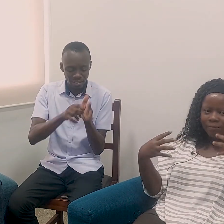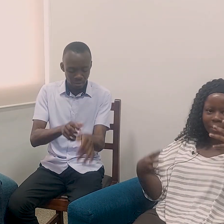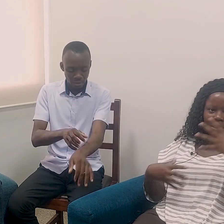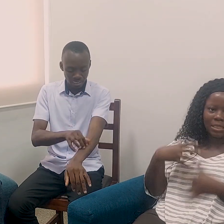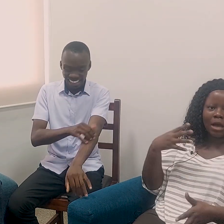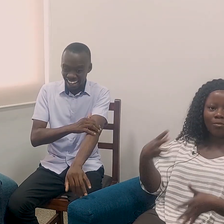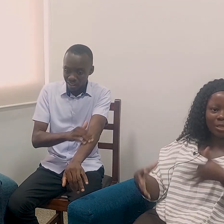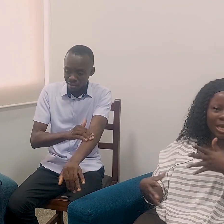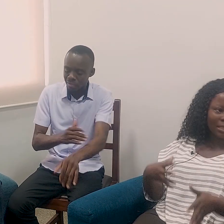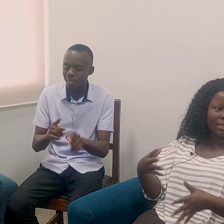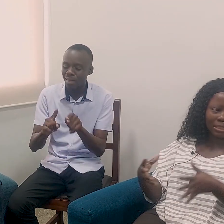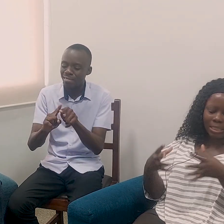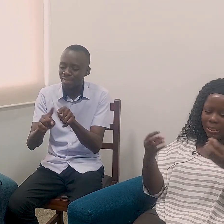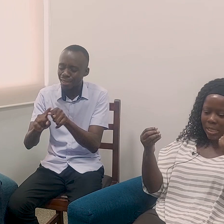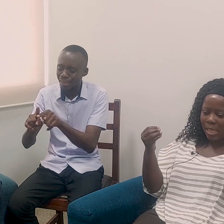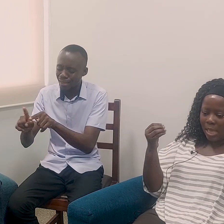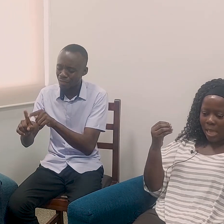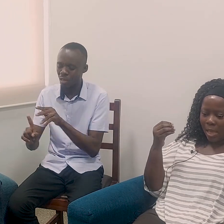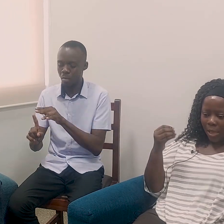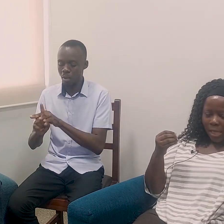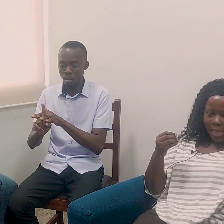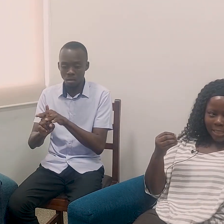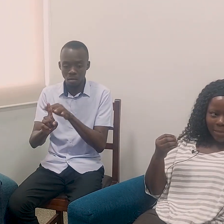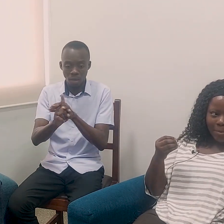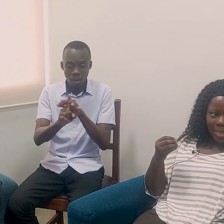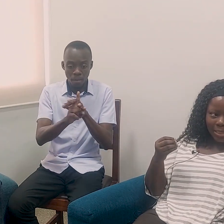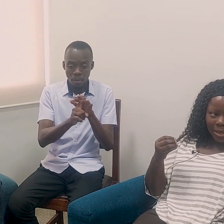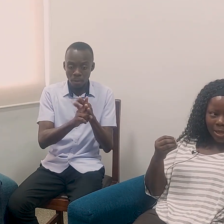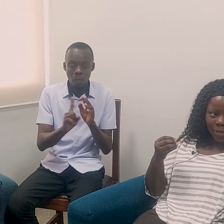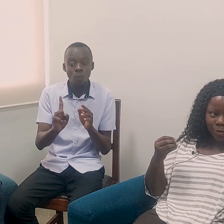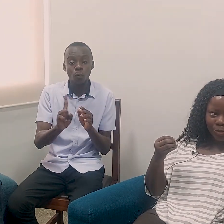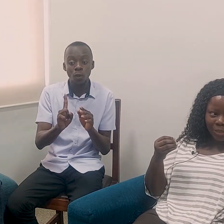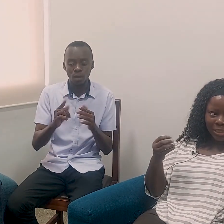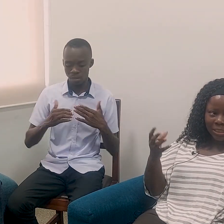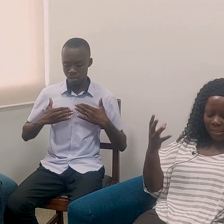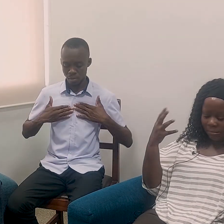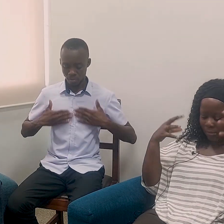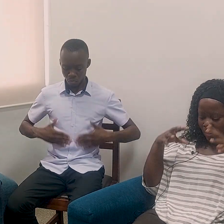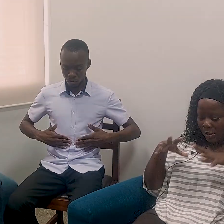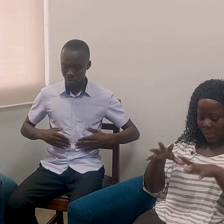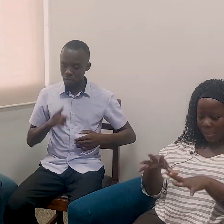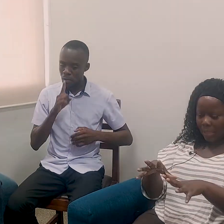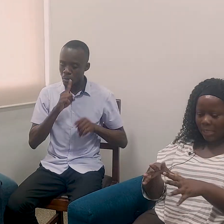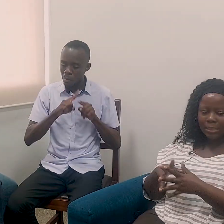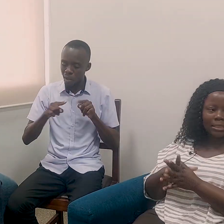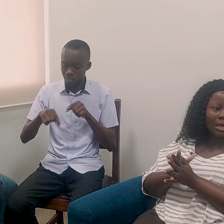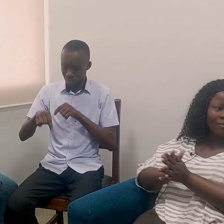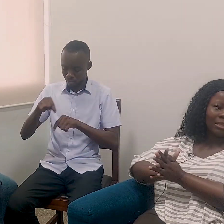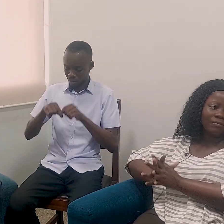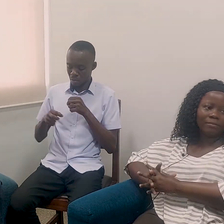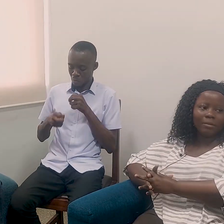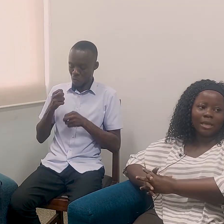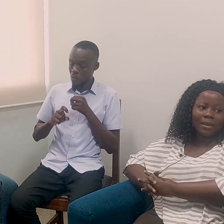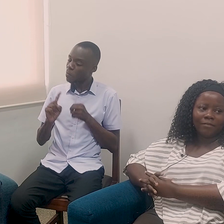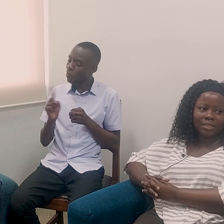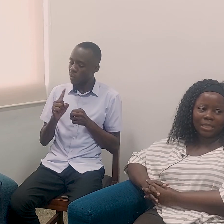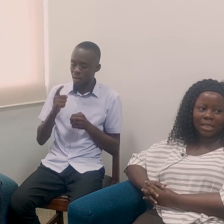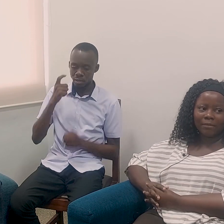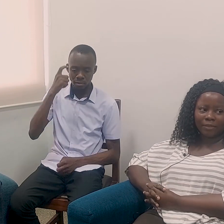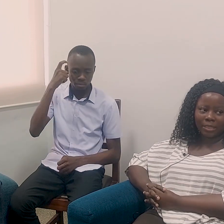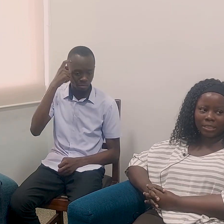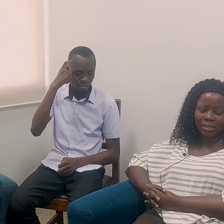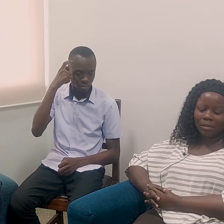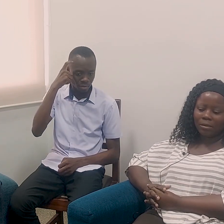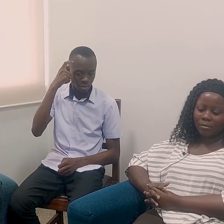are physical reactions that is a mental health condition that is having a